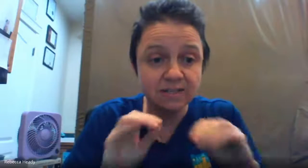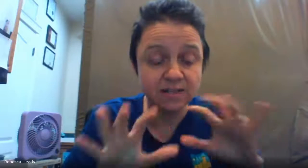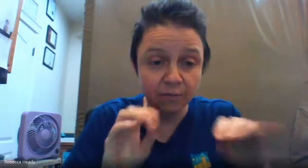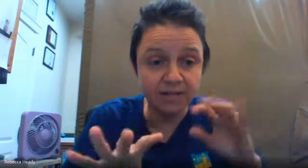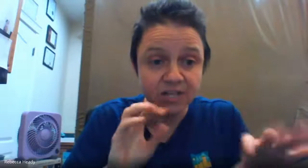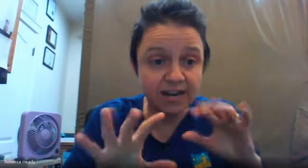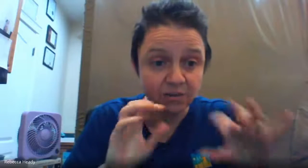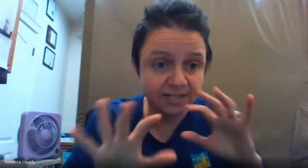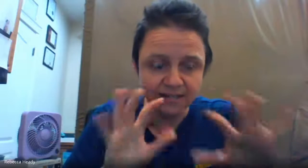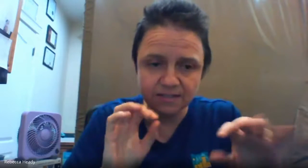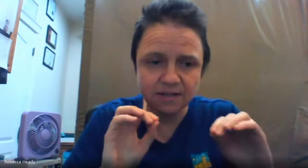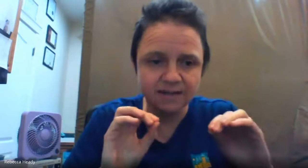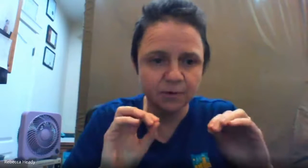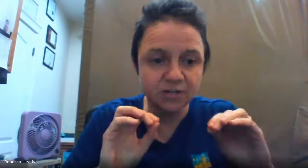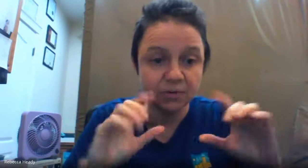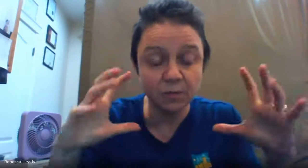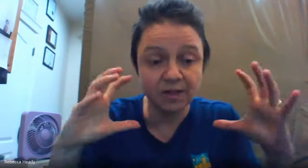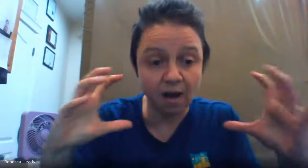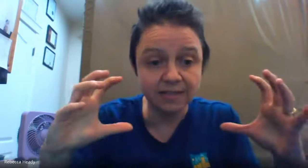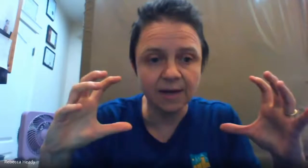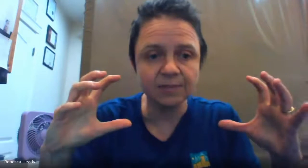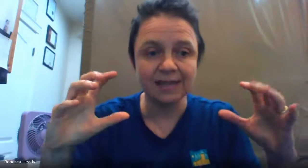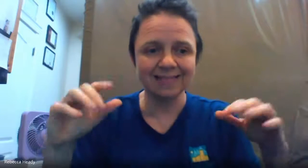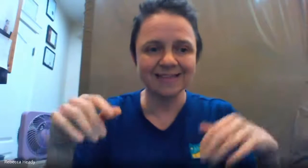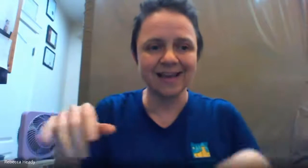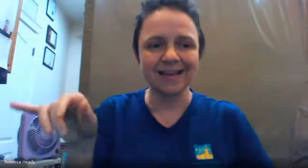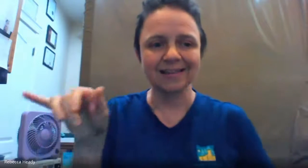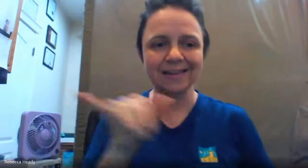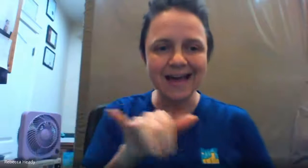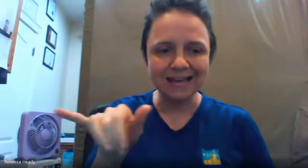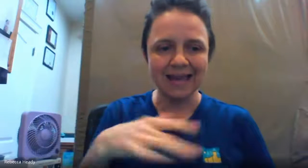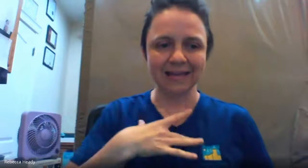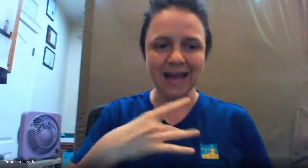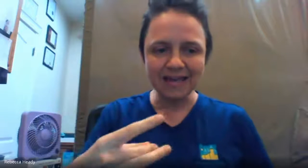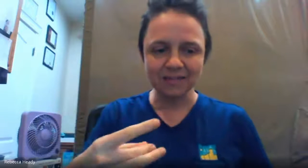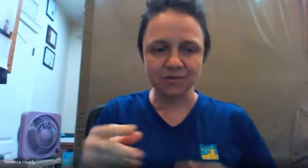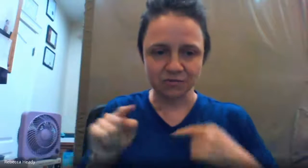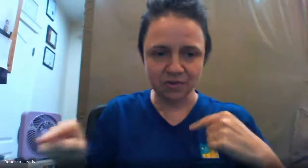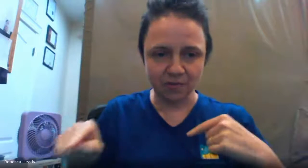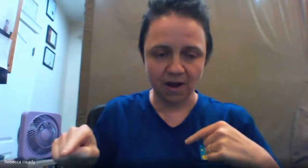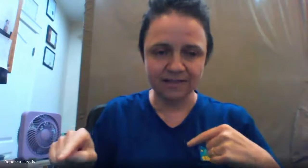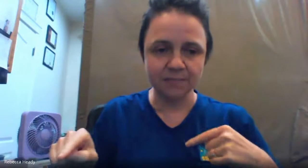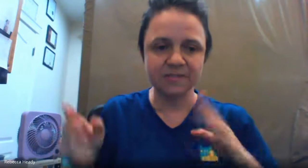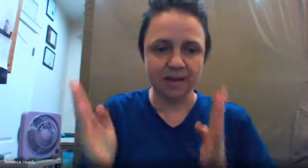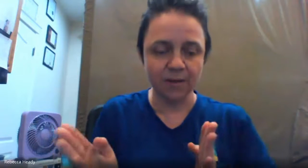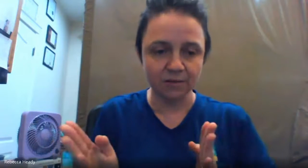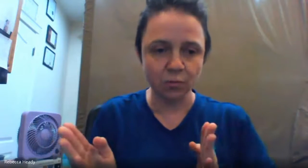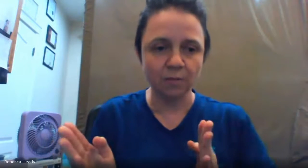doesn't differentiate. English science does not differentiate between the concept, like they say like and like. Those are 2 different concepts, same English word,